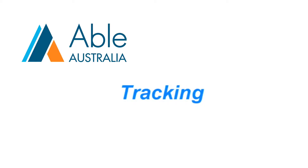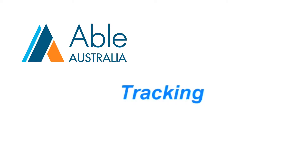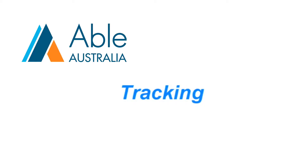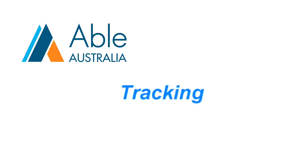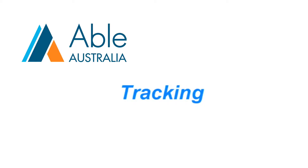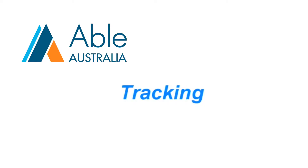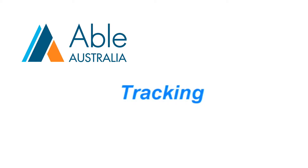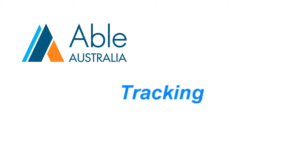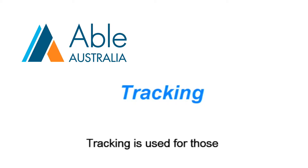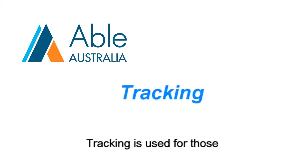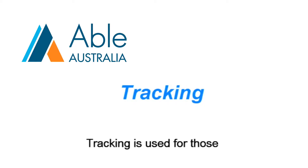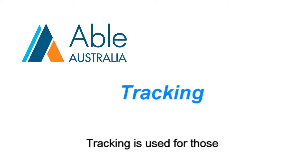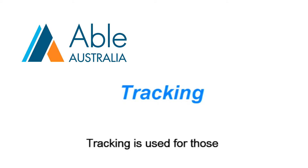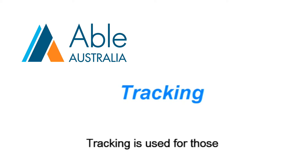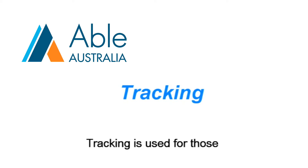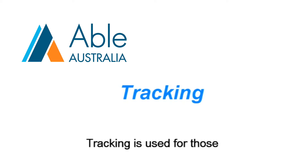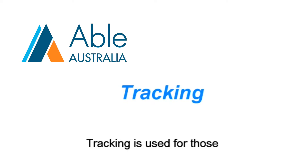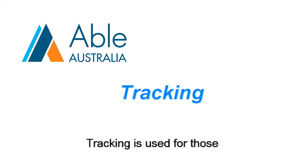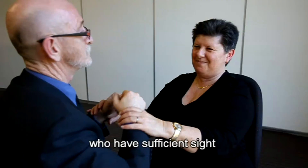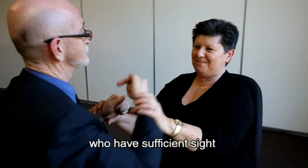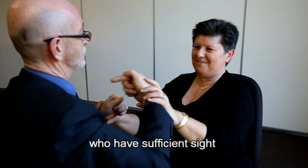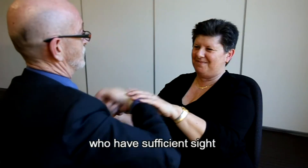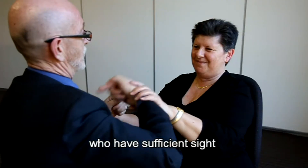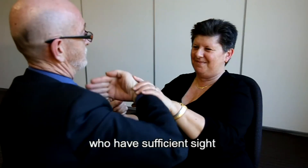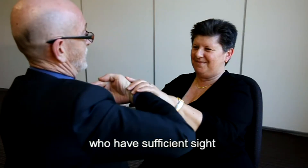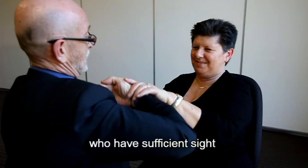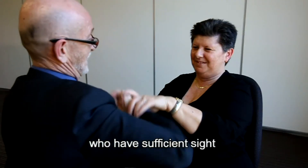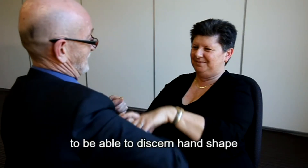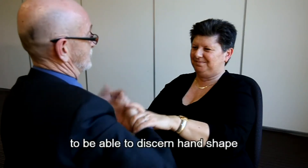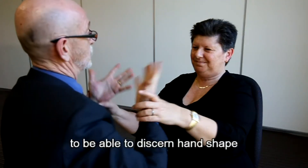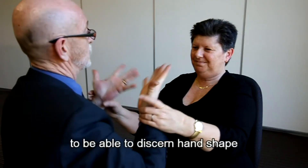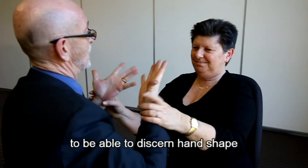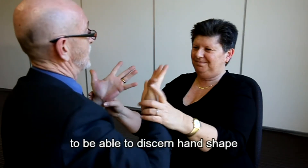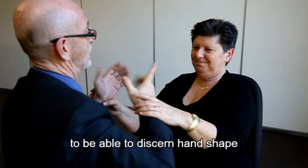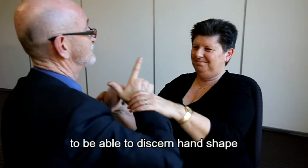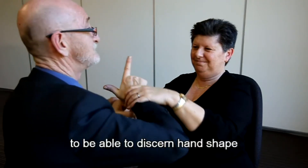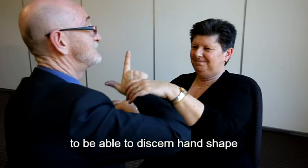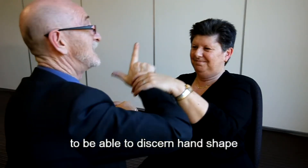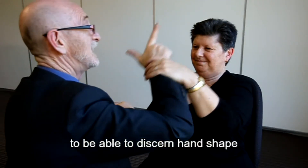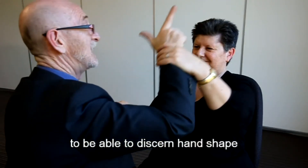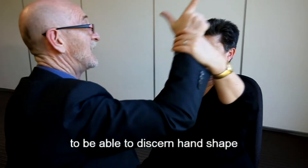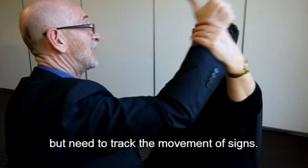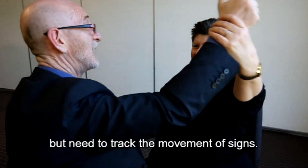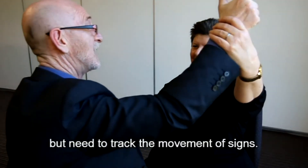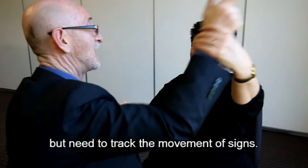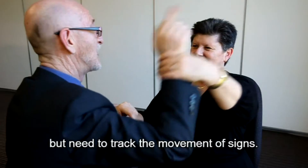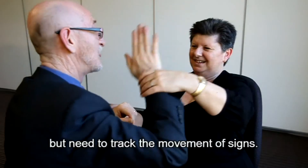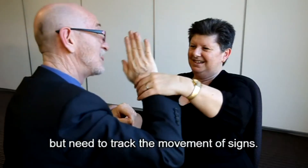Tracking. Tracking is used for those who have sufficient sight to be able to discern hand shape but need to track the movement